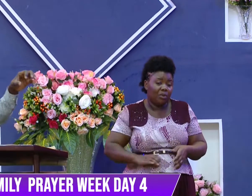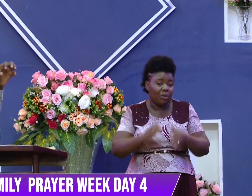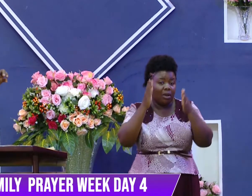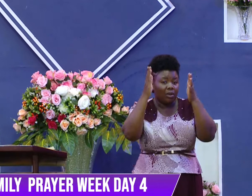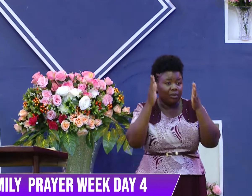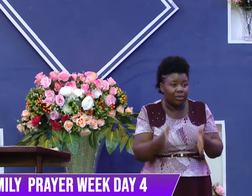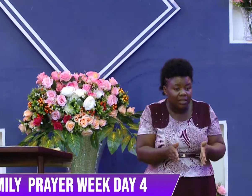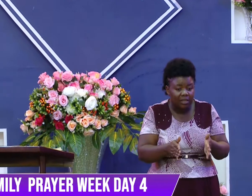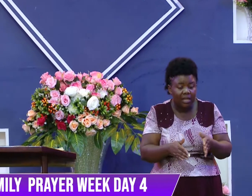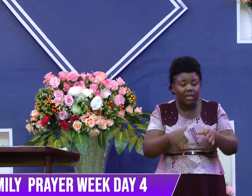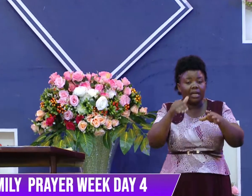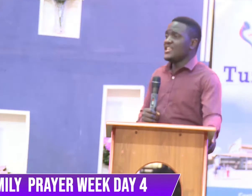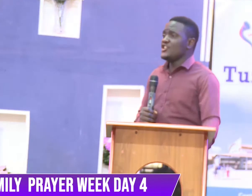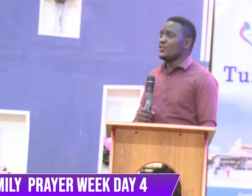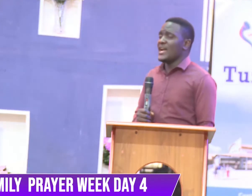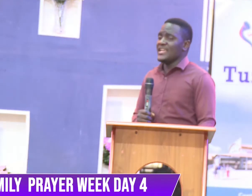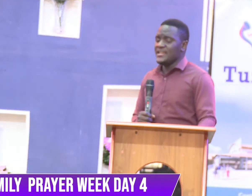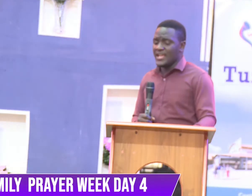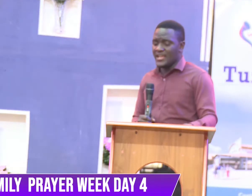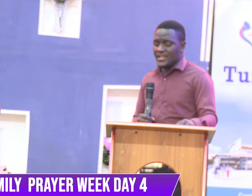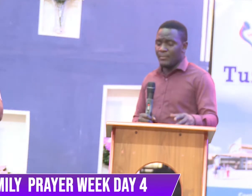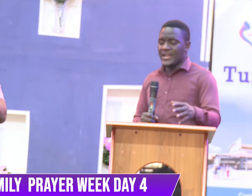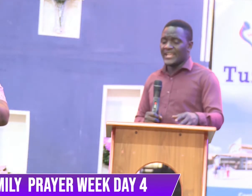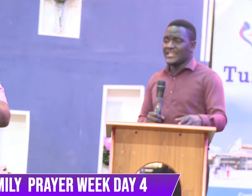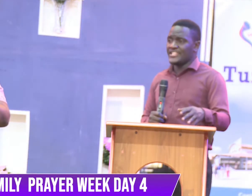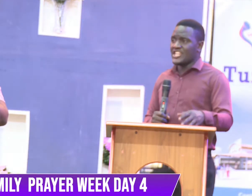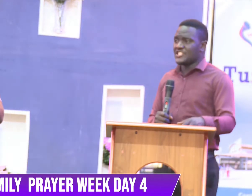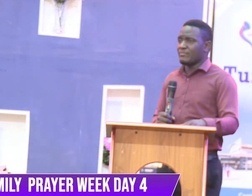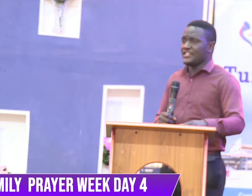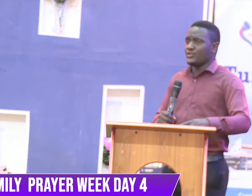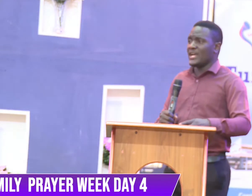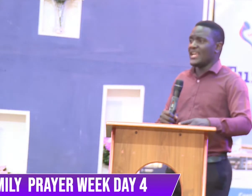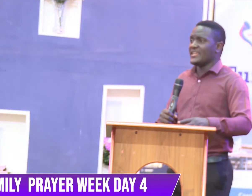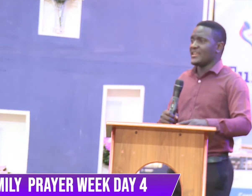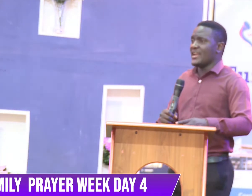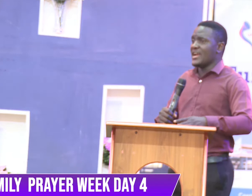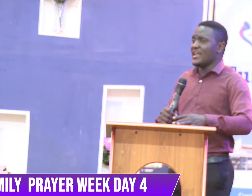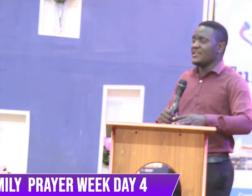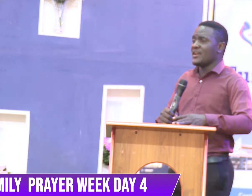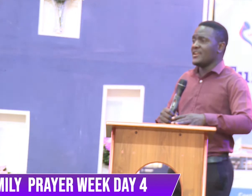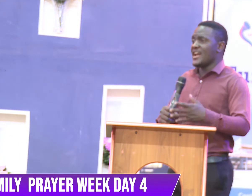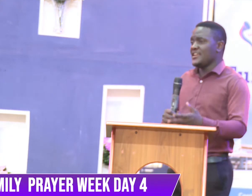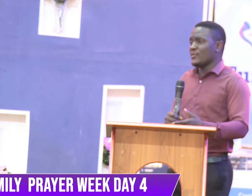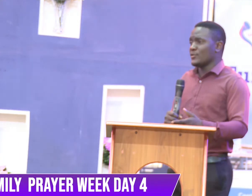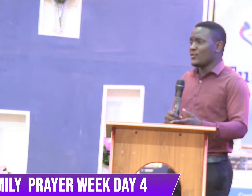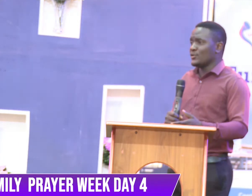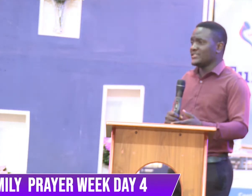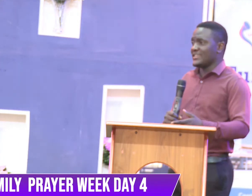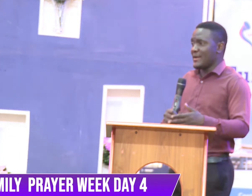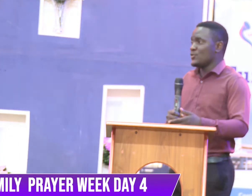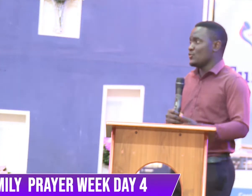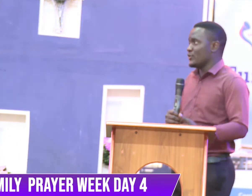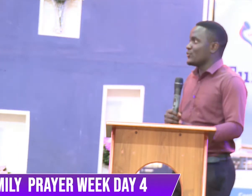pierced. Maybe you are in a born again in a church, but you are like an animal